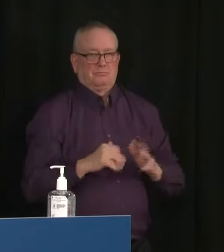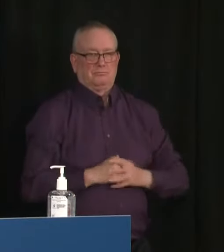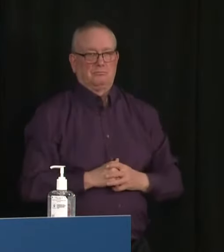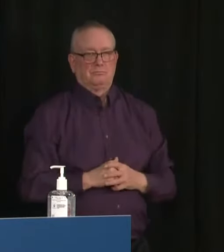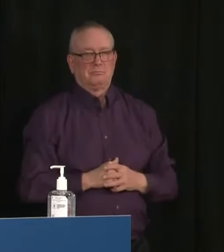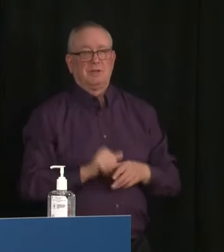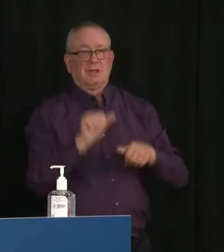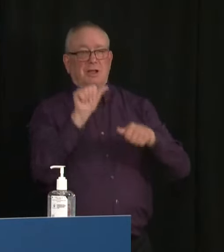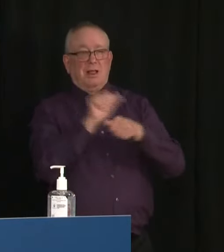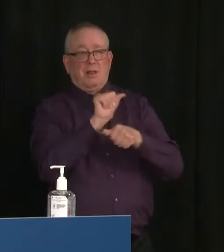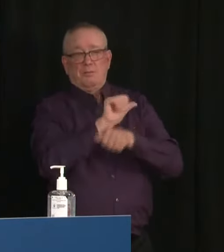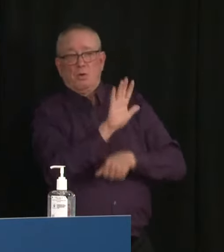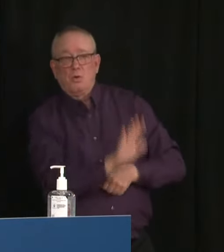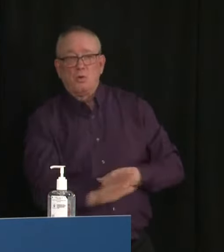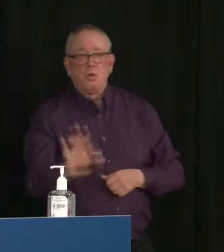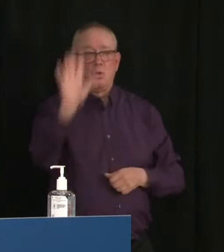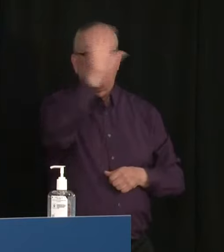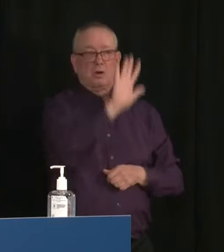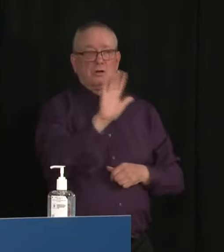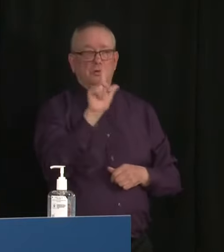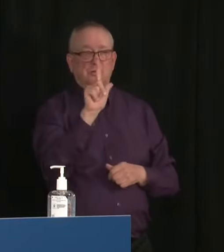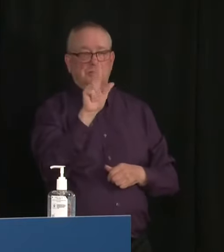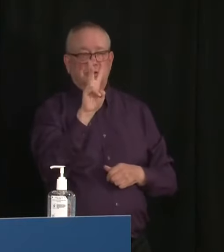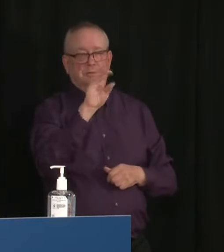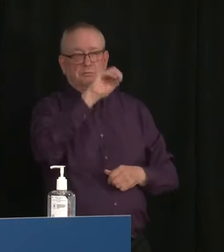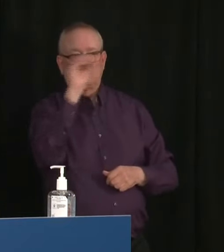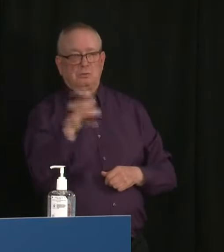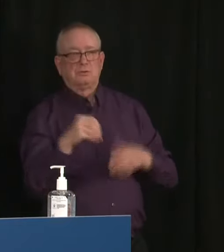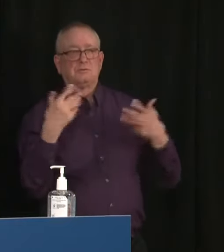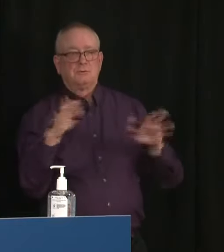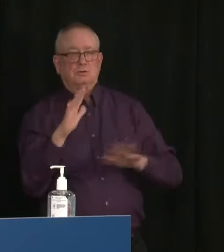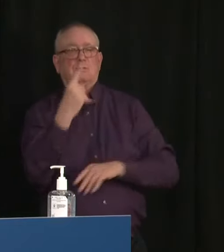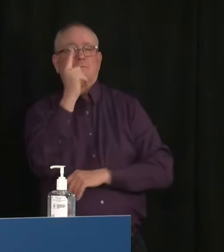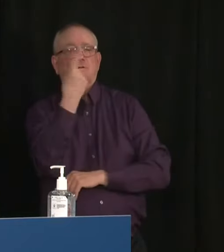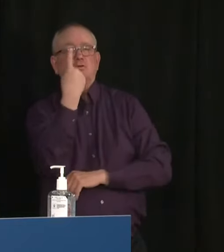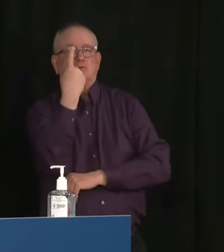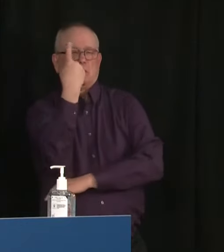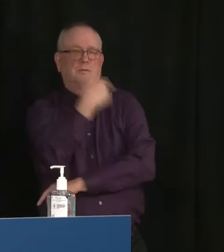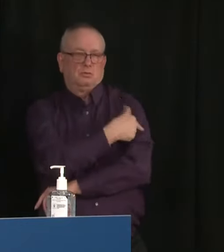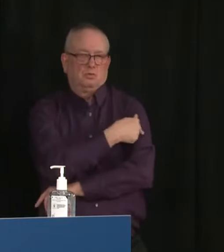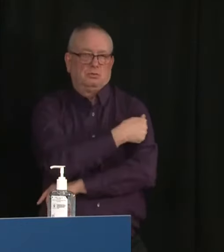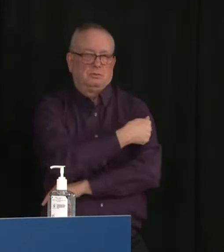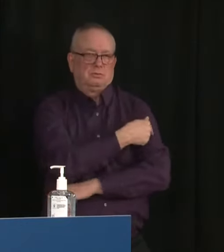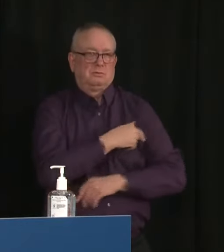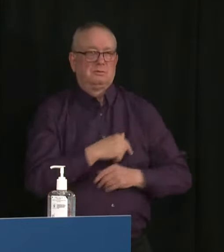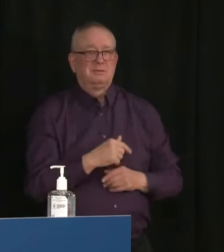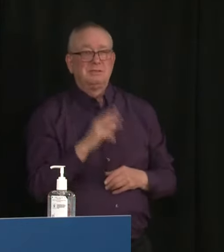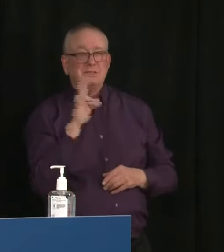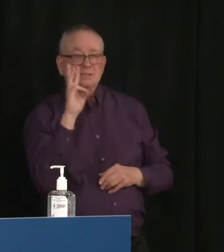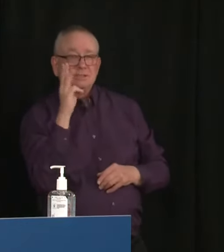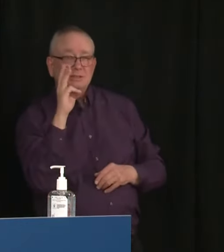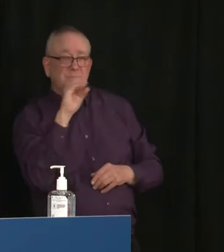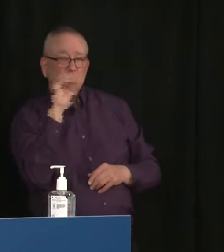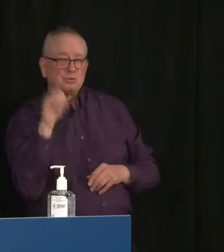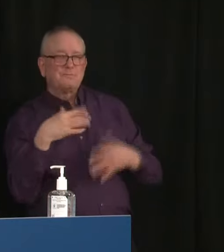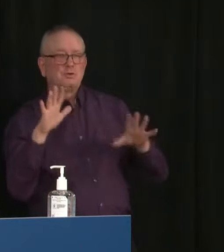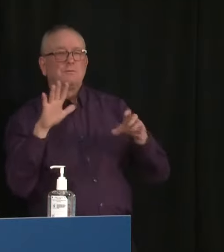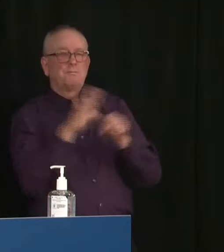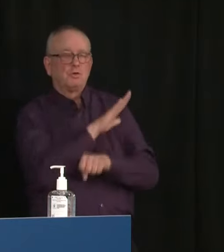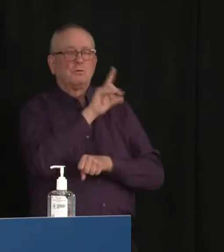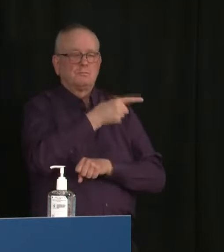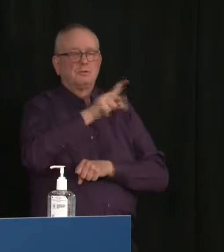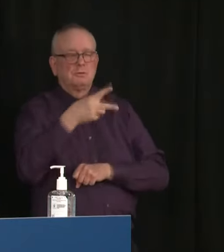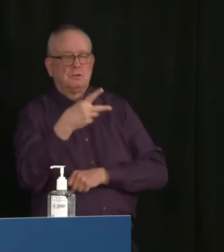vaccine, and about 6% of our population is fully vaccinated. Every day, more people get immunized, and that's a good